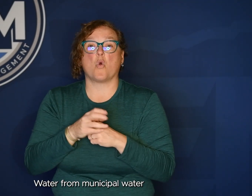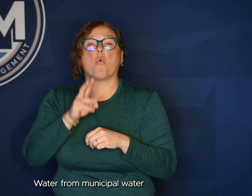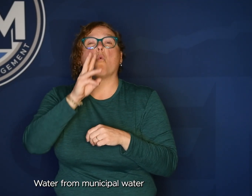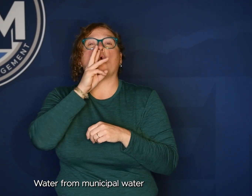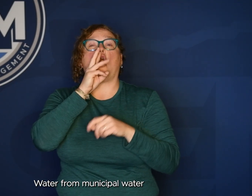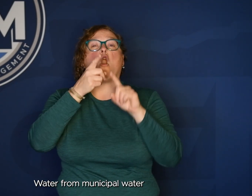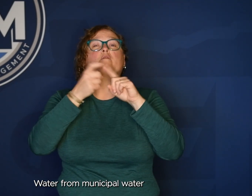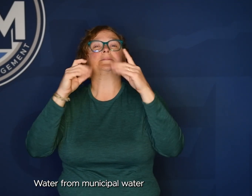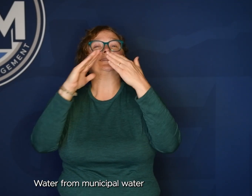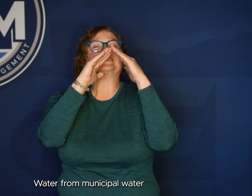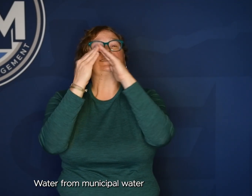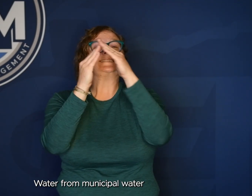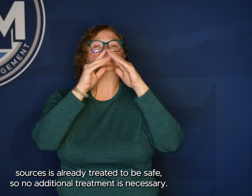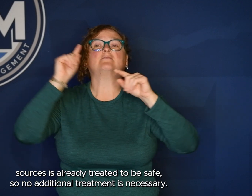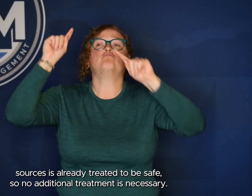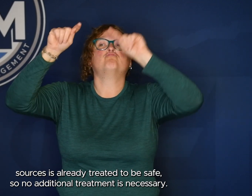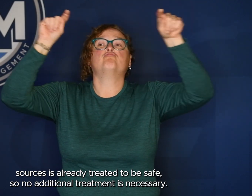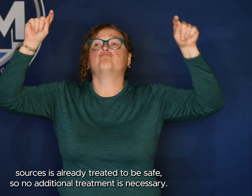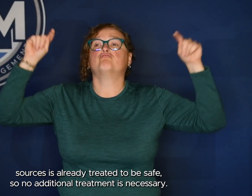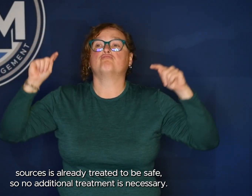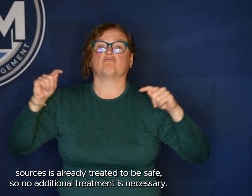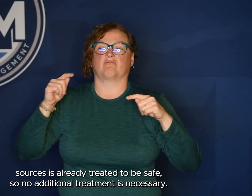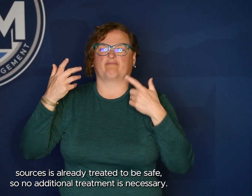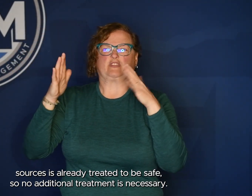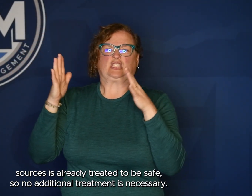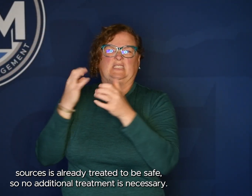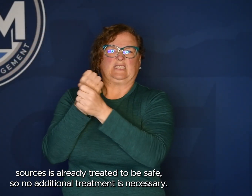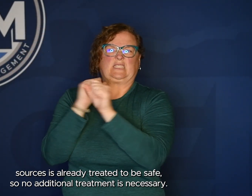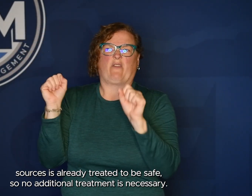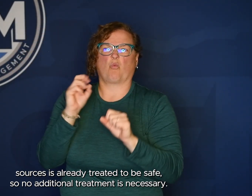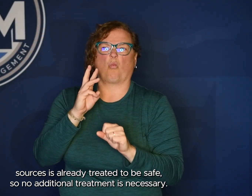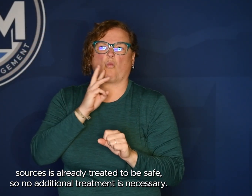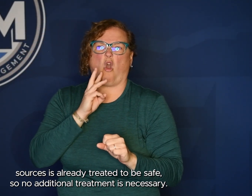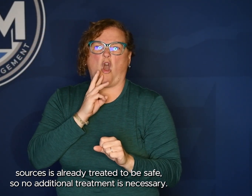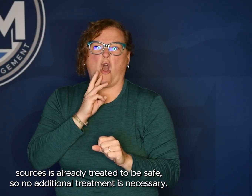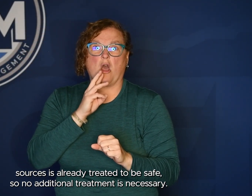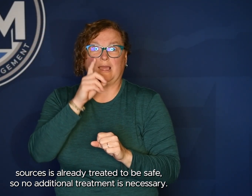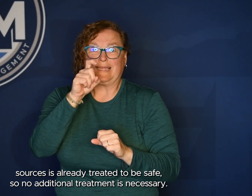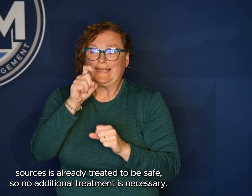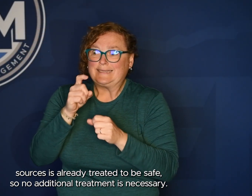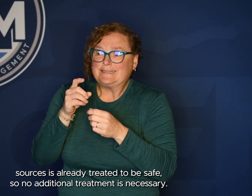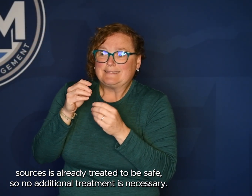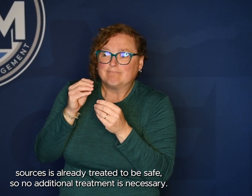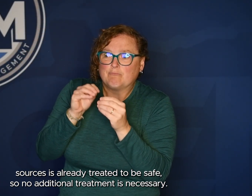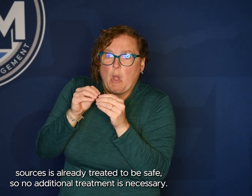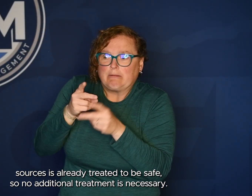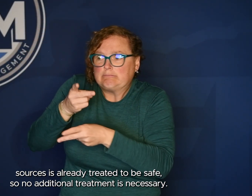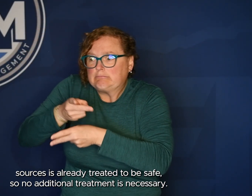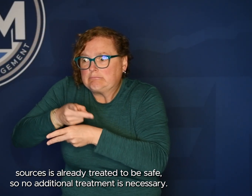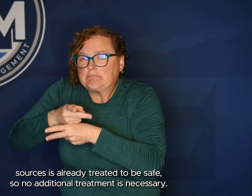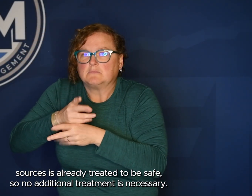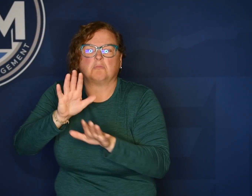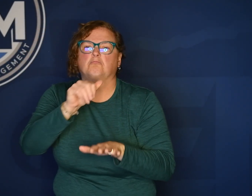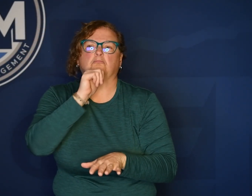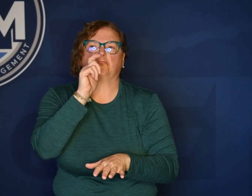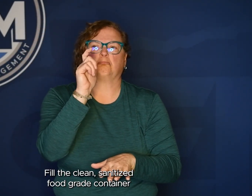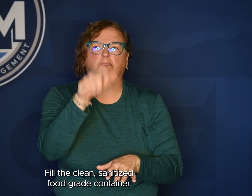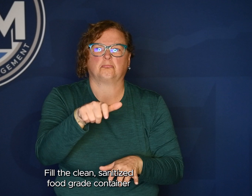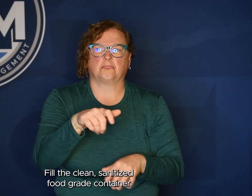Water from municipal water sources is already treated to be safe, so no additional treatment is necessary. Fill the